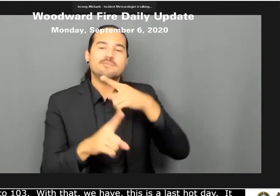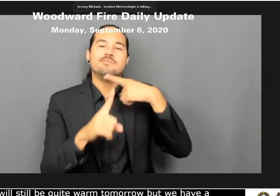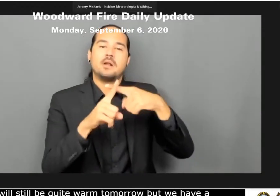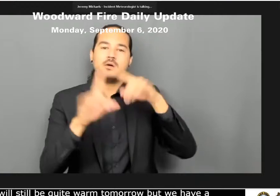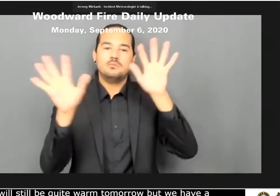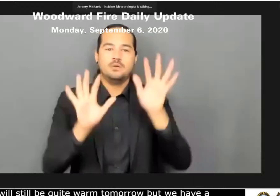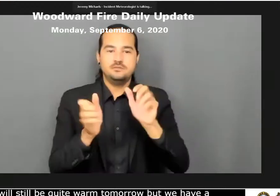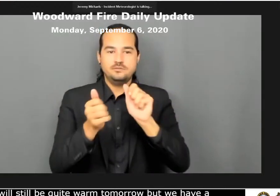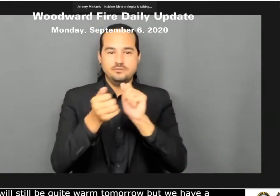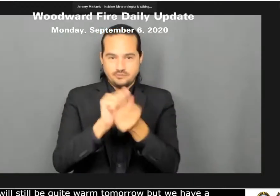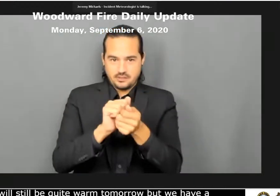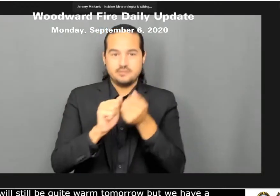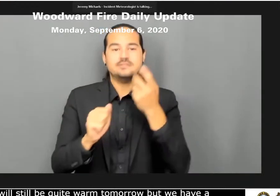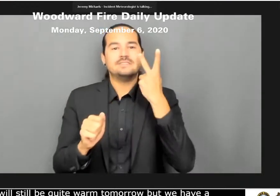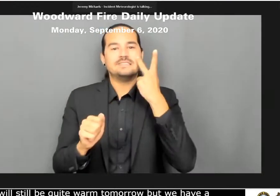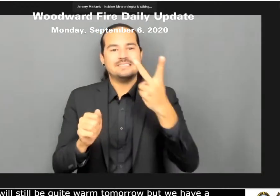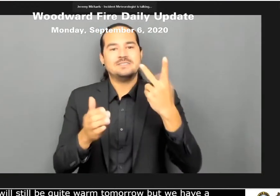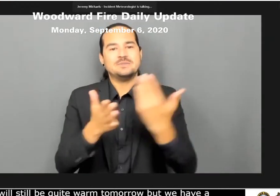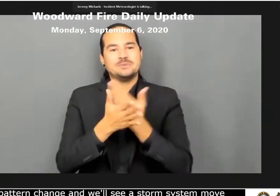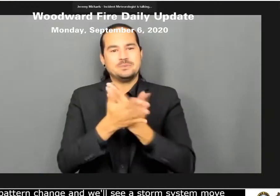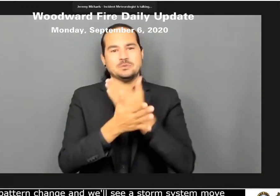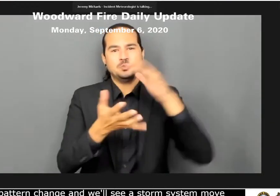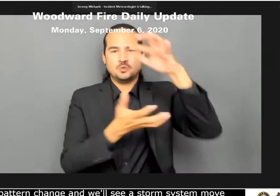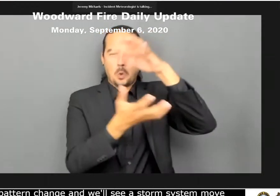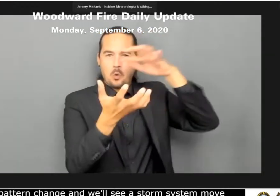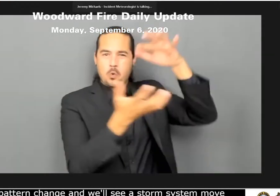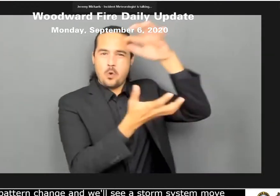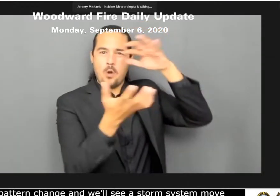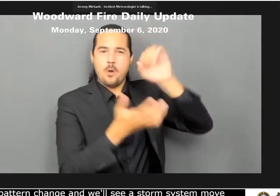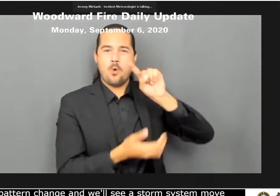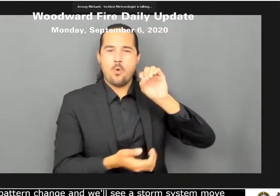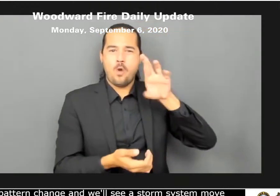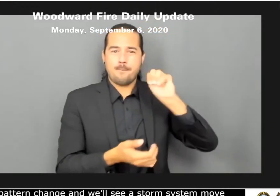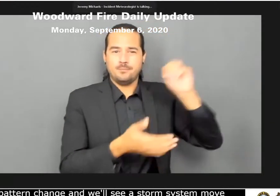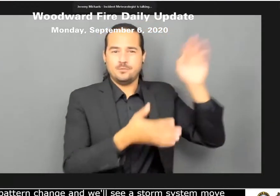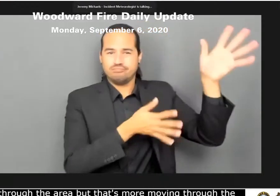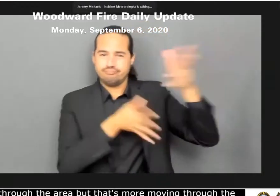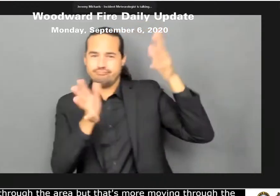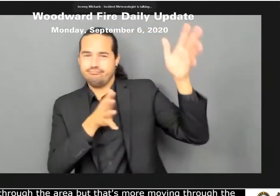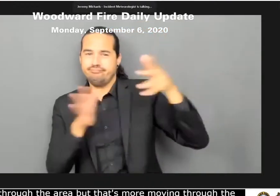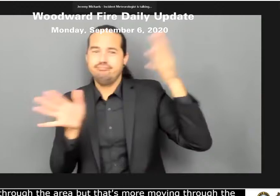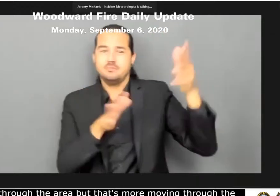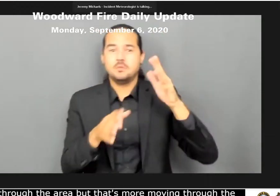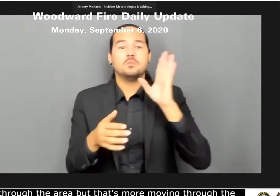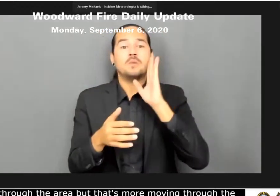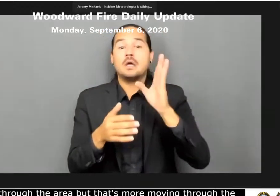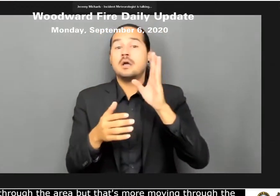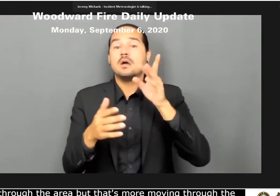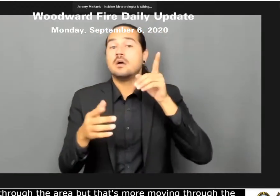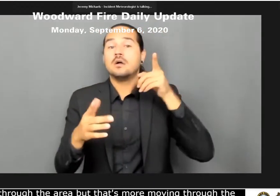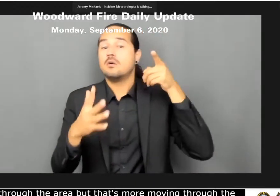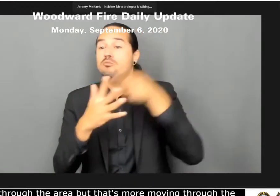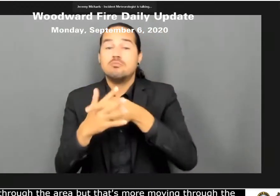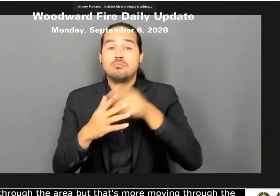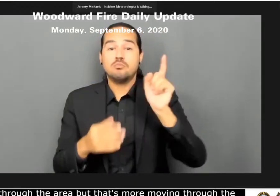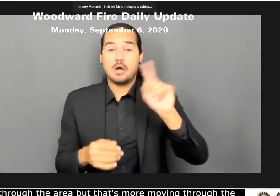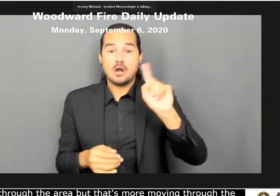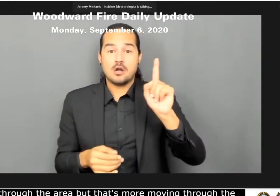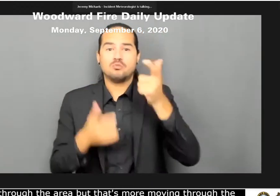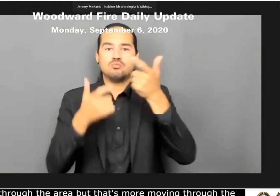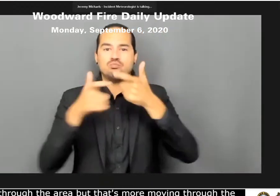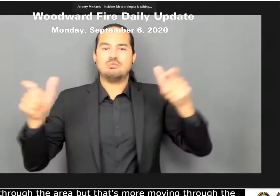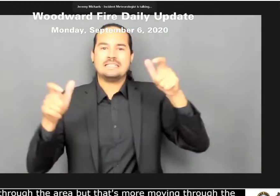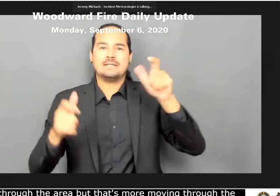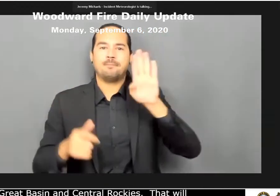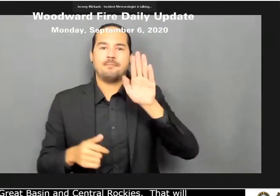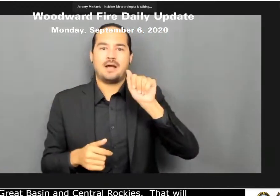really going to be more moving through the Great Basin and Central Rockies. And that will bring us